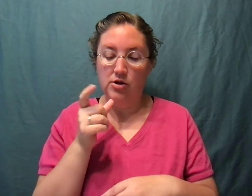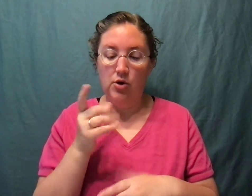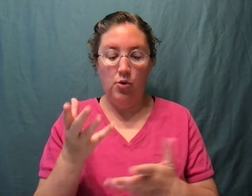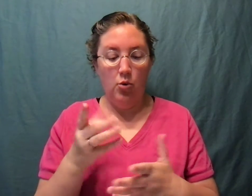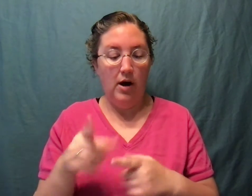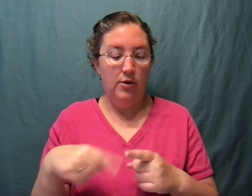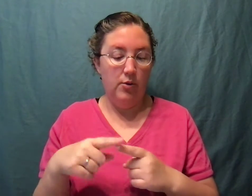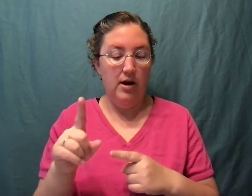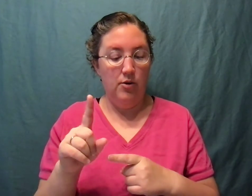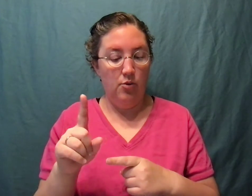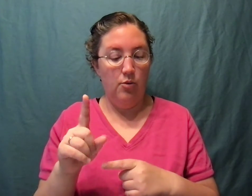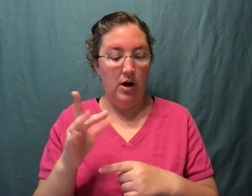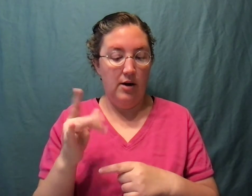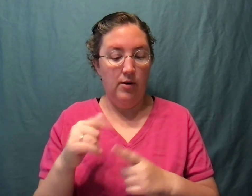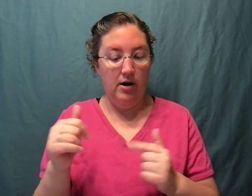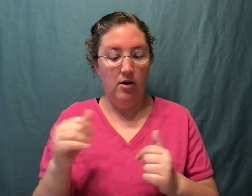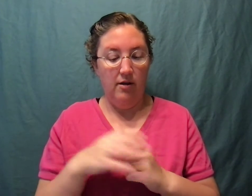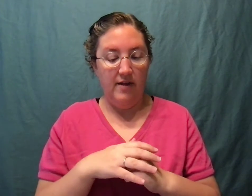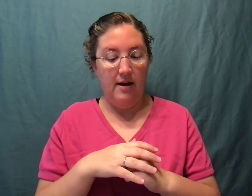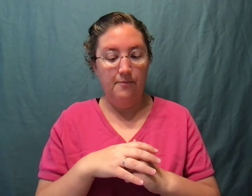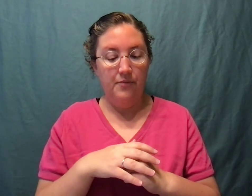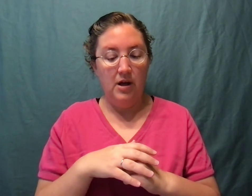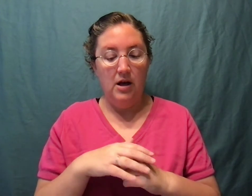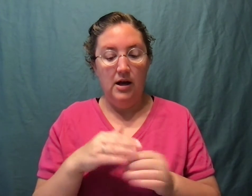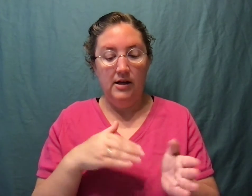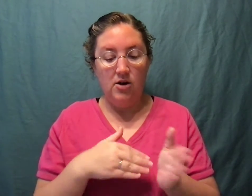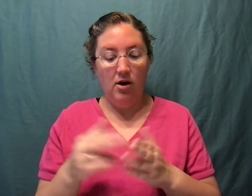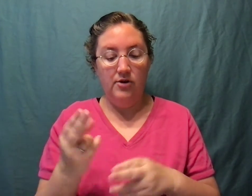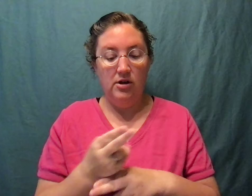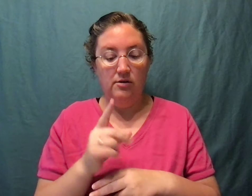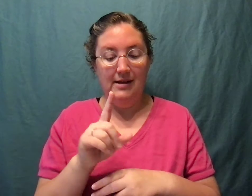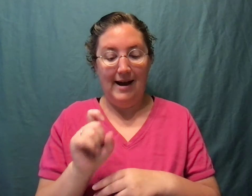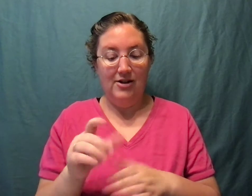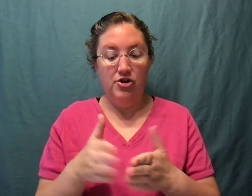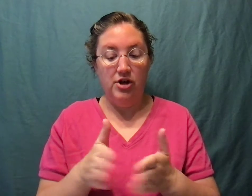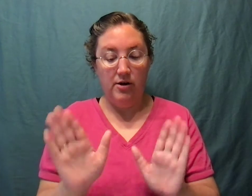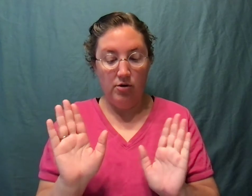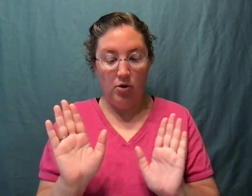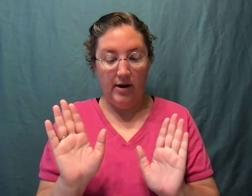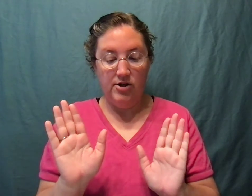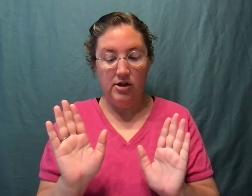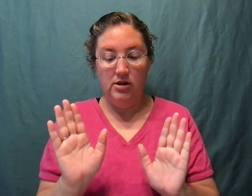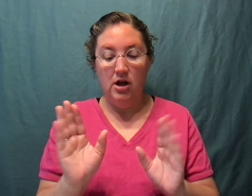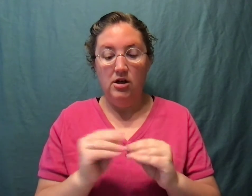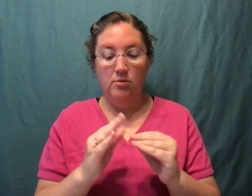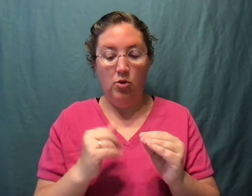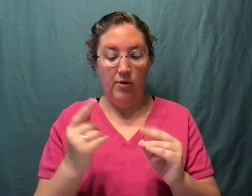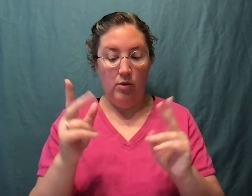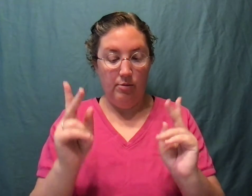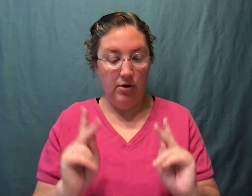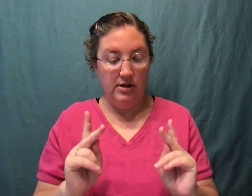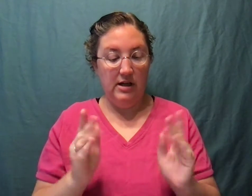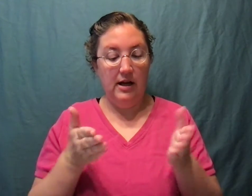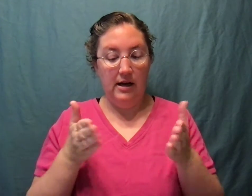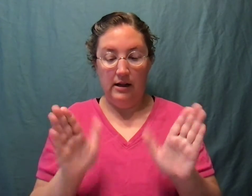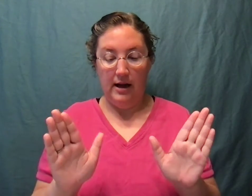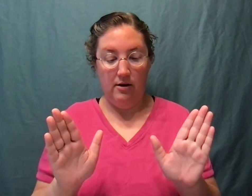who, what, when, why, where, all of that. It's often used to ask general questions to more than one person and